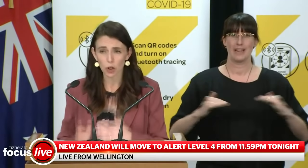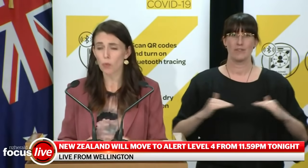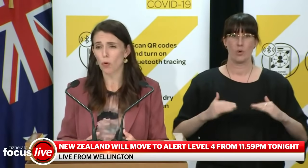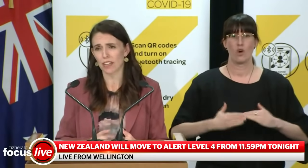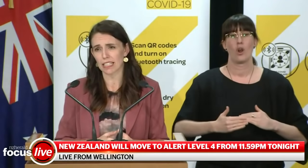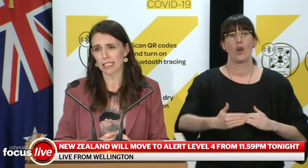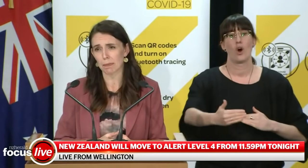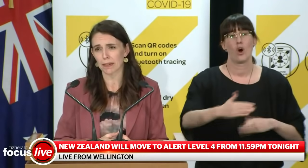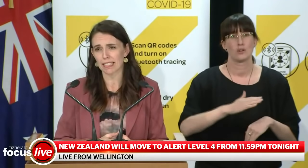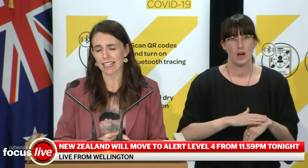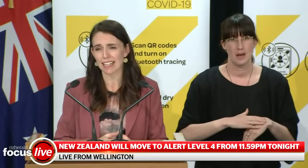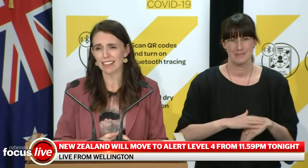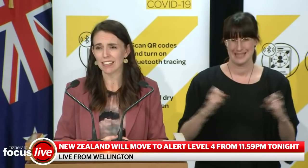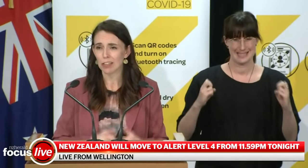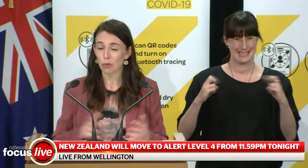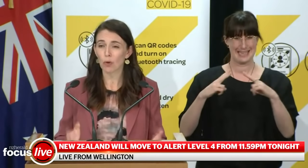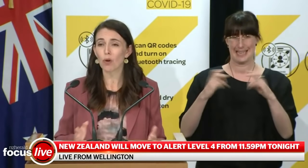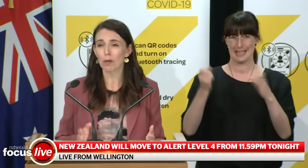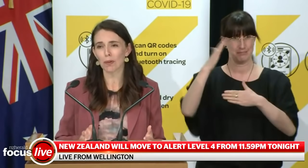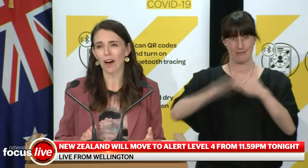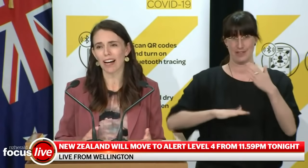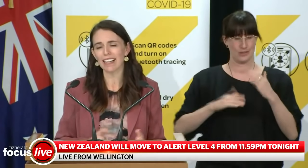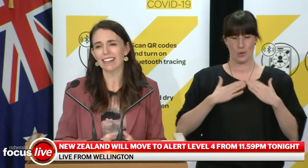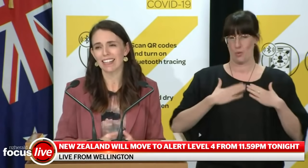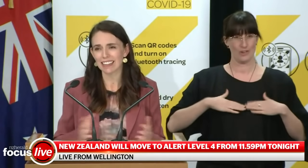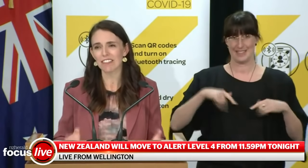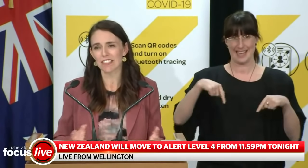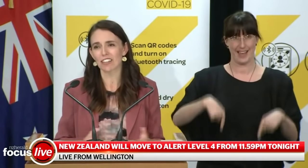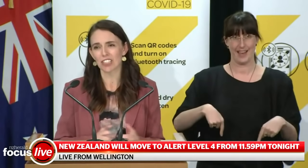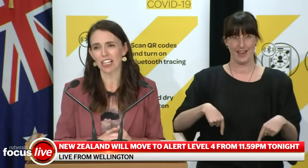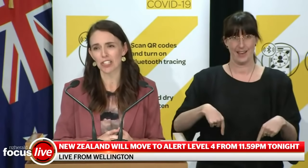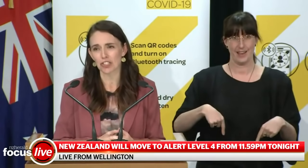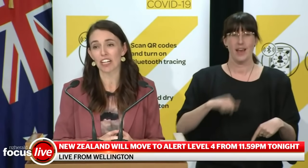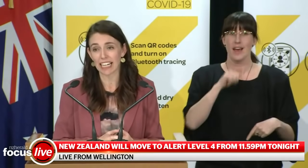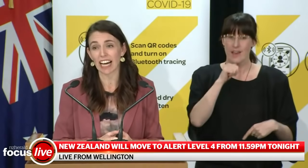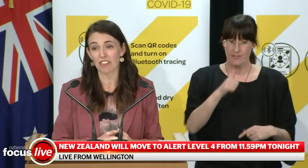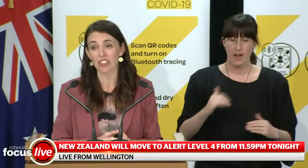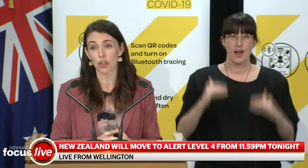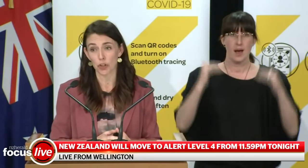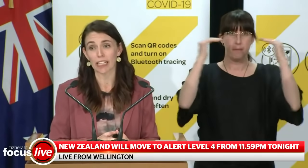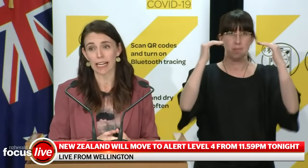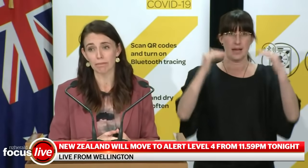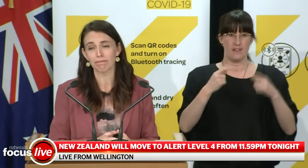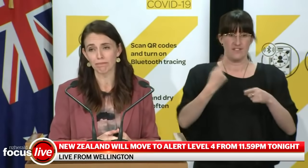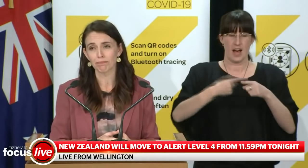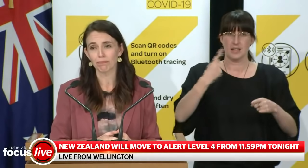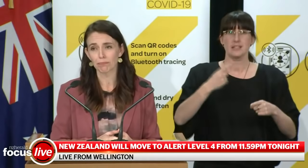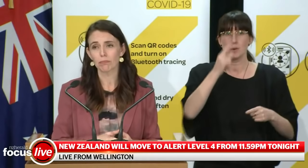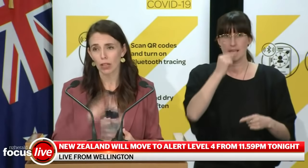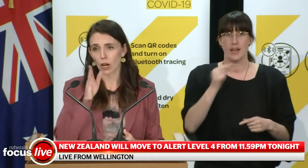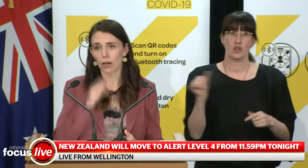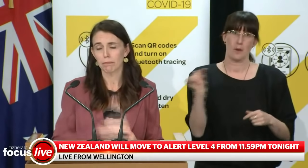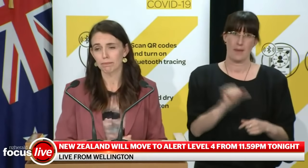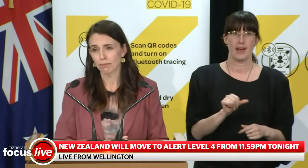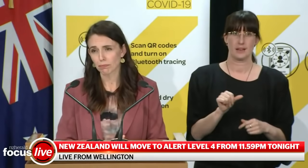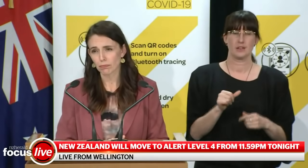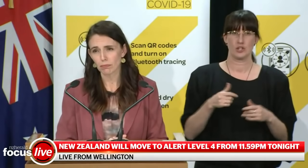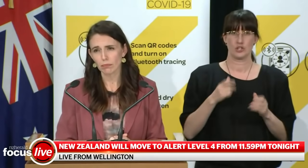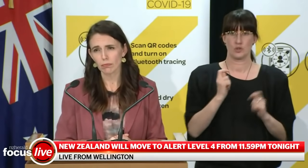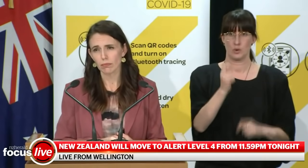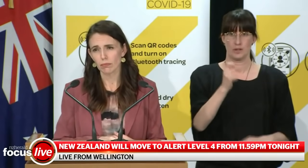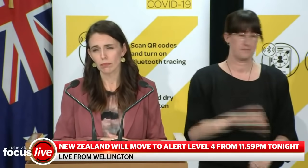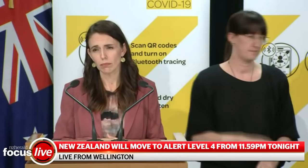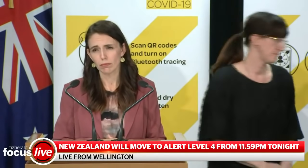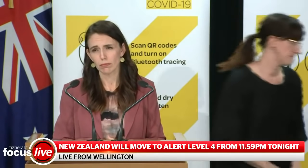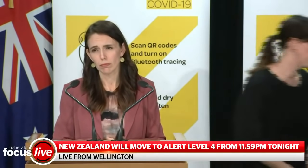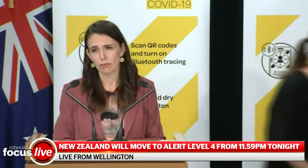We don't want that experience here. If we all comply, it lifts our chances of getting out of this earlier. And how much more vulnerable is